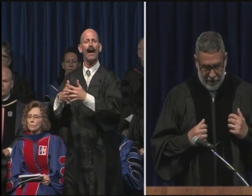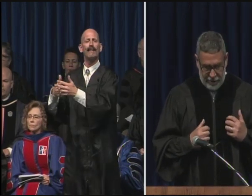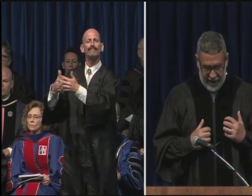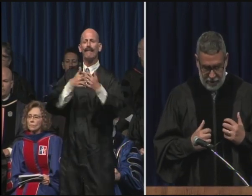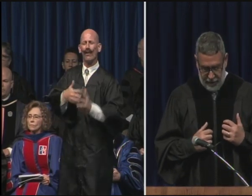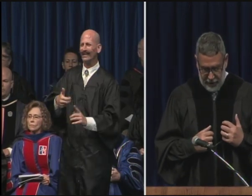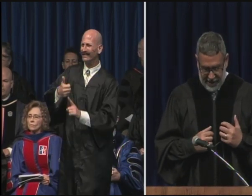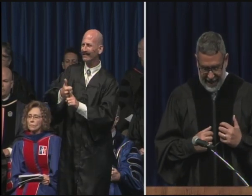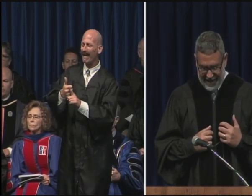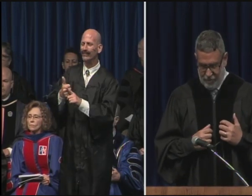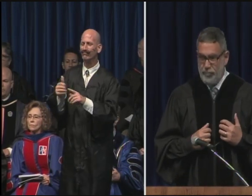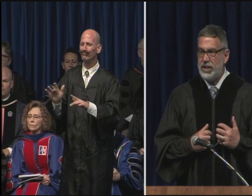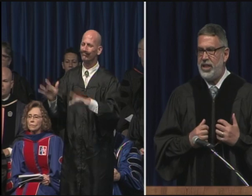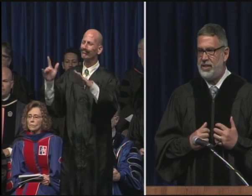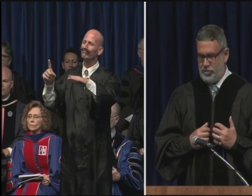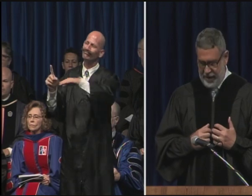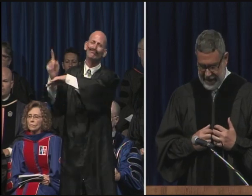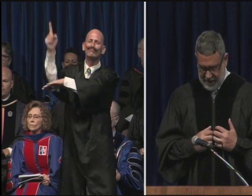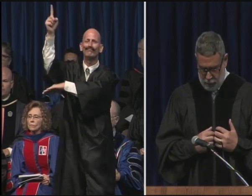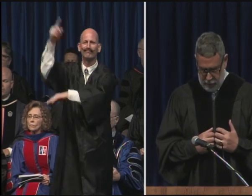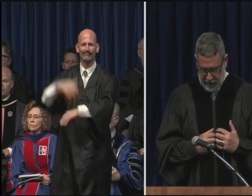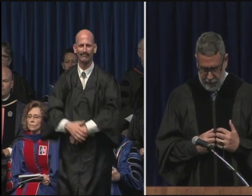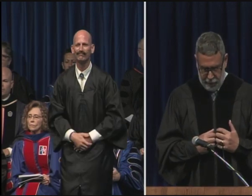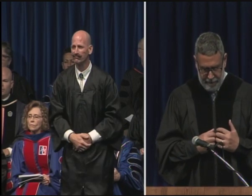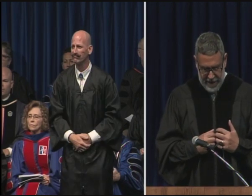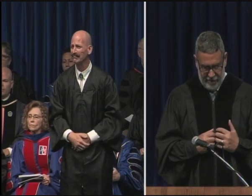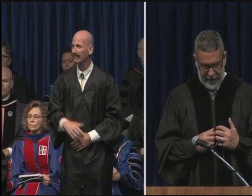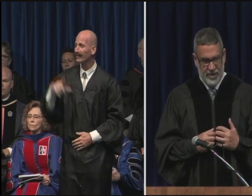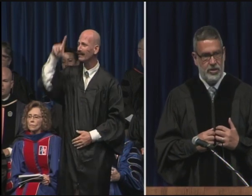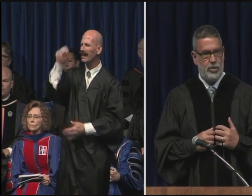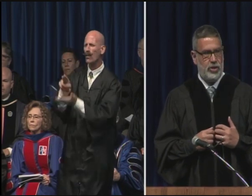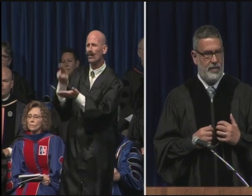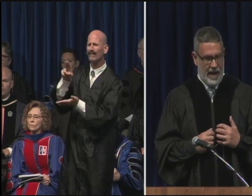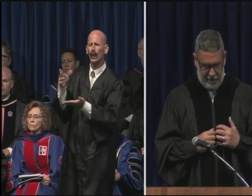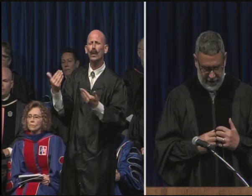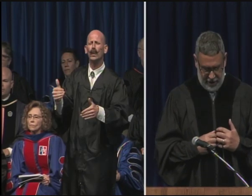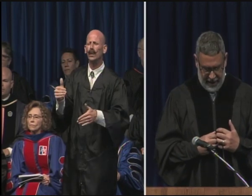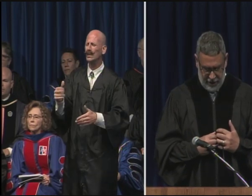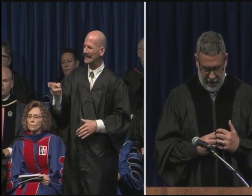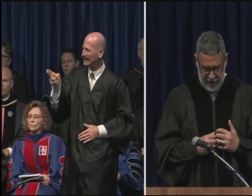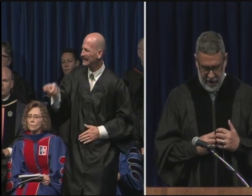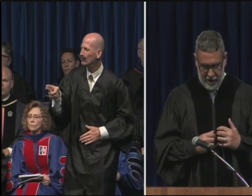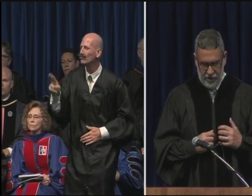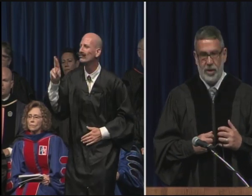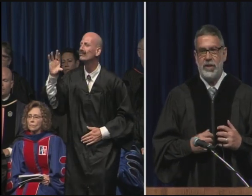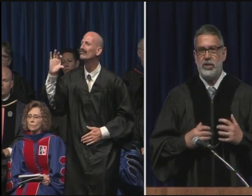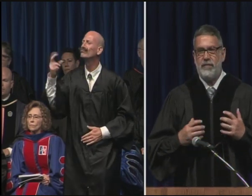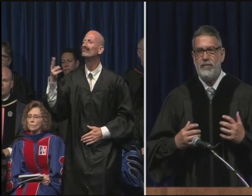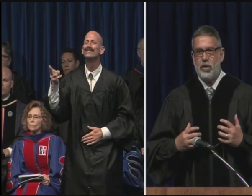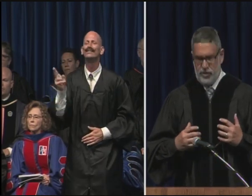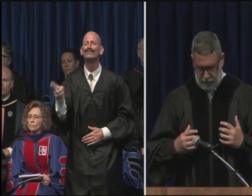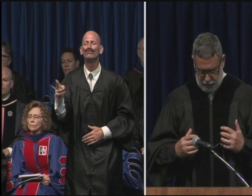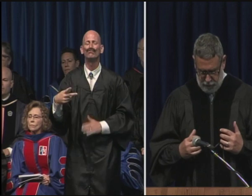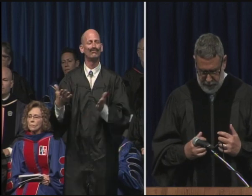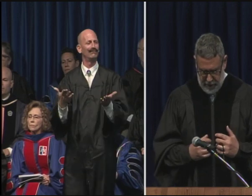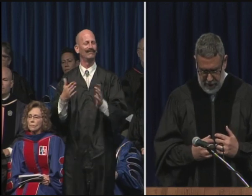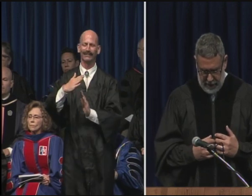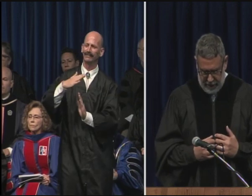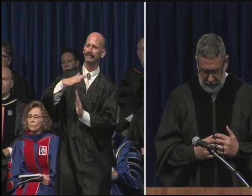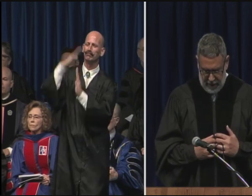Gallaudet University has a rich history as the world's premier institution of higher education, serving a diverse group of